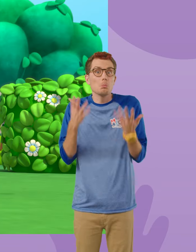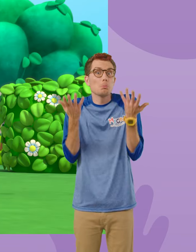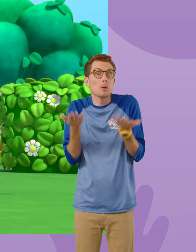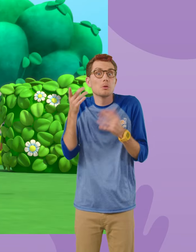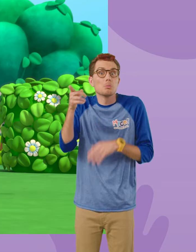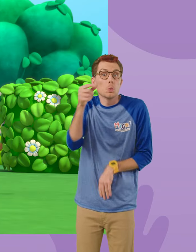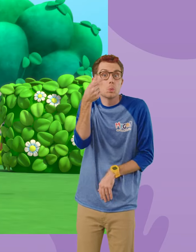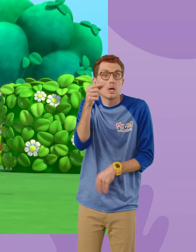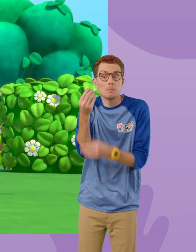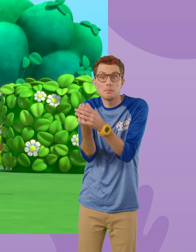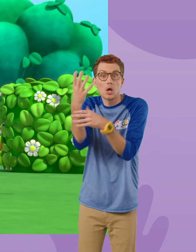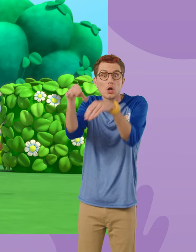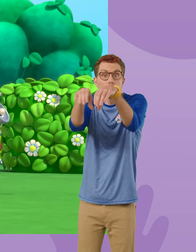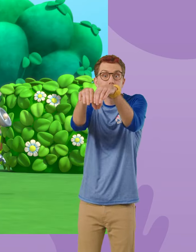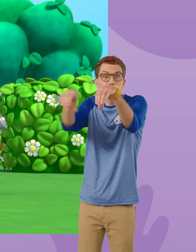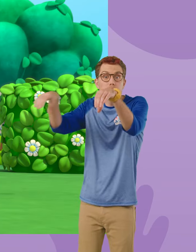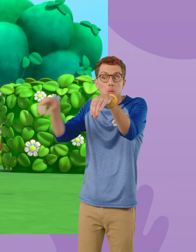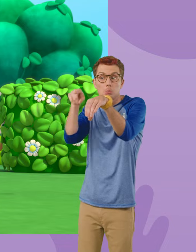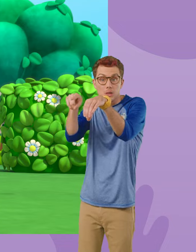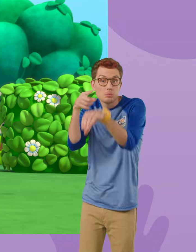What about that green hedge?